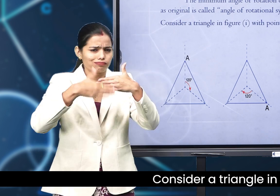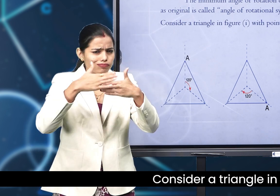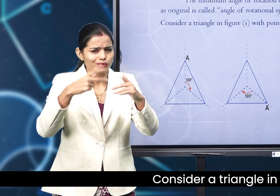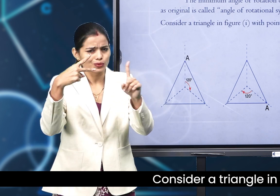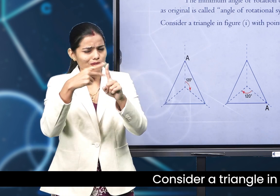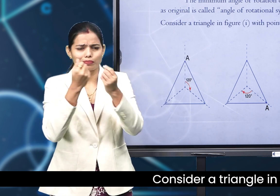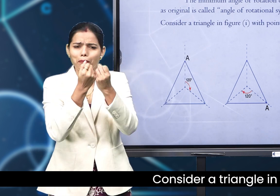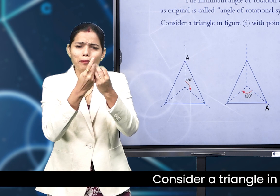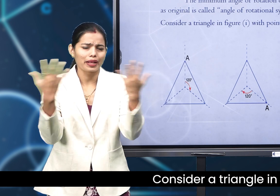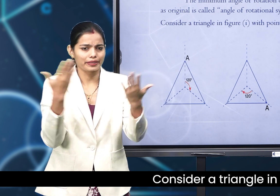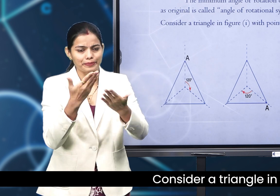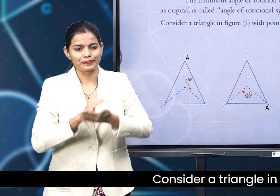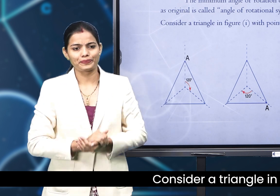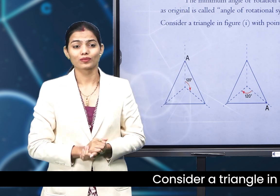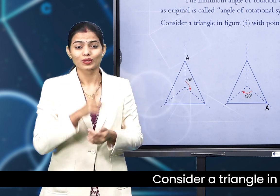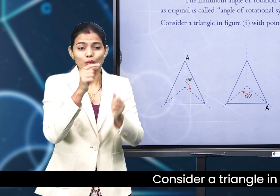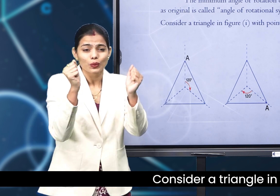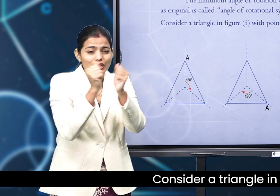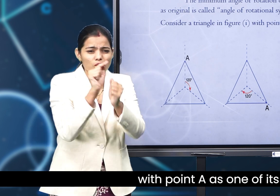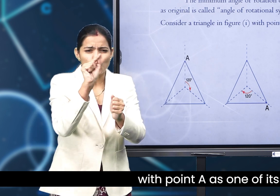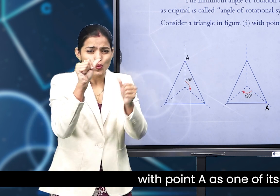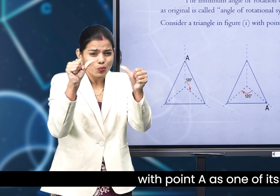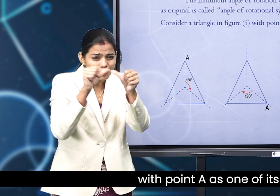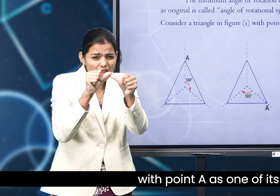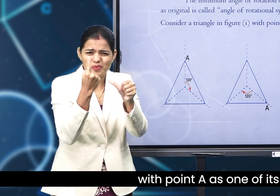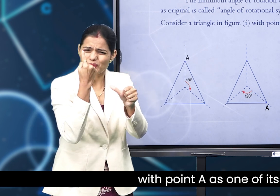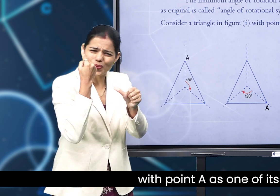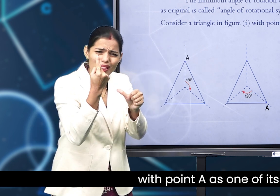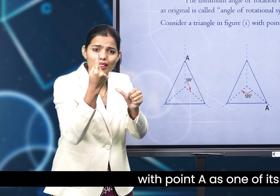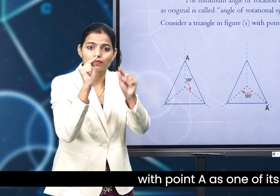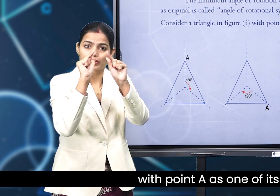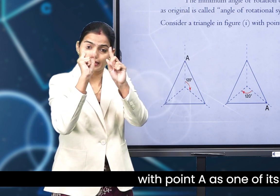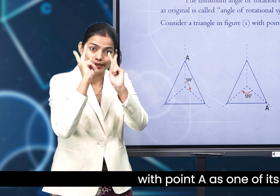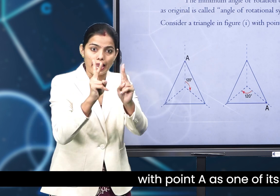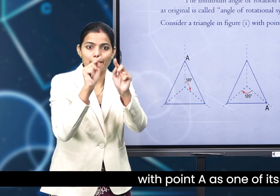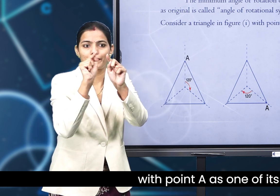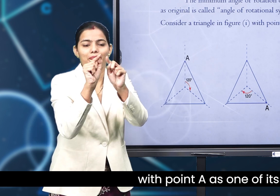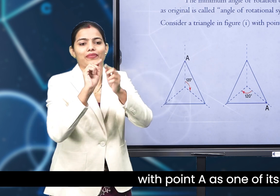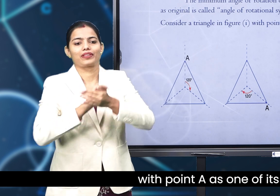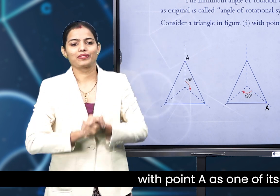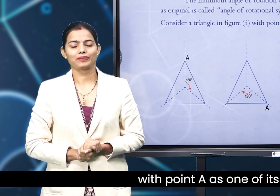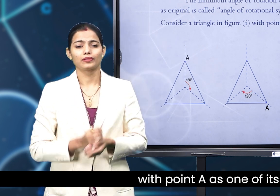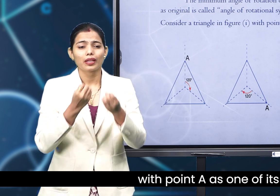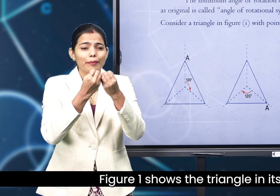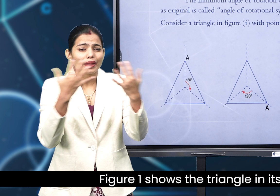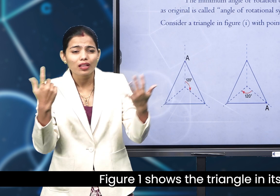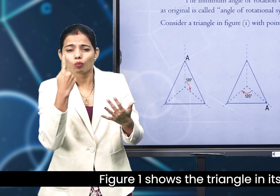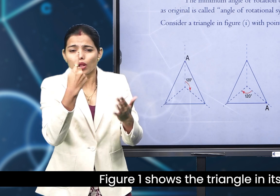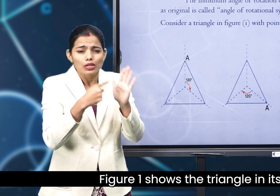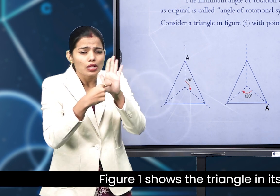Consider a triangle in figure with point A as one of its corners. Figure 1 shows